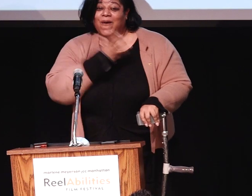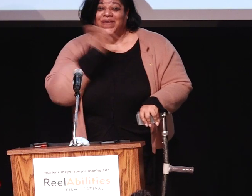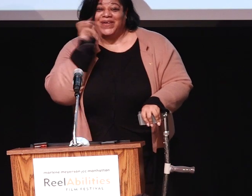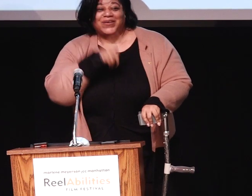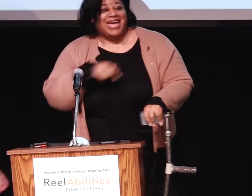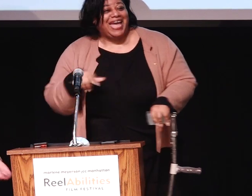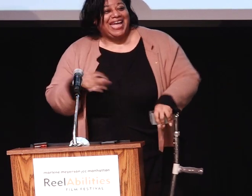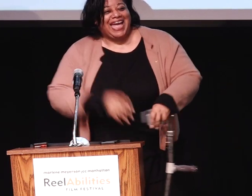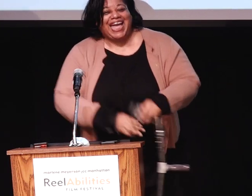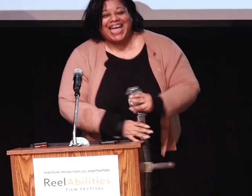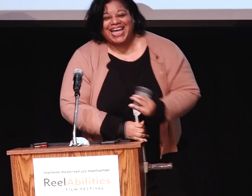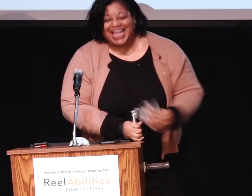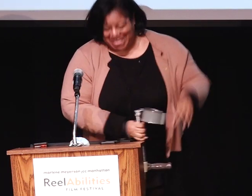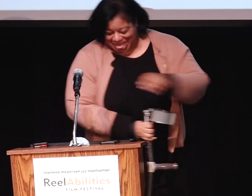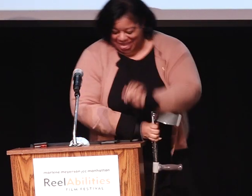Wow, okay.